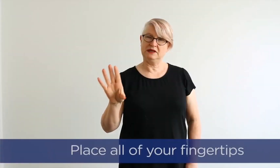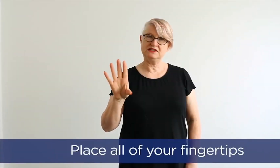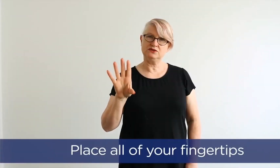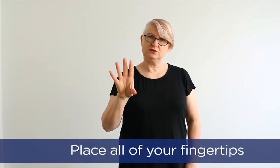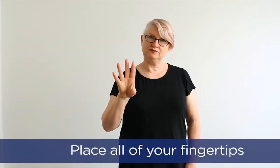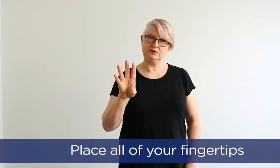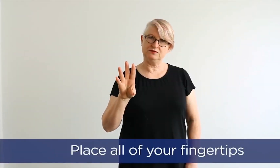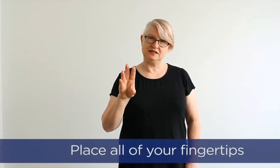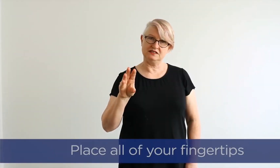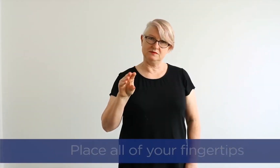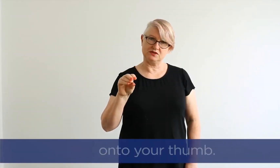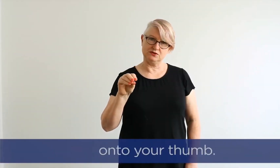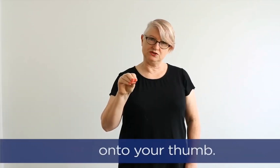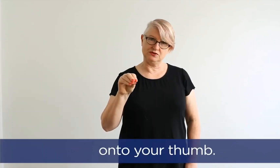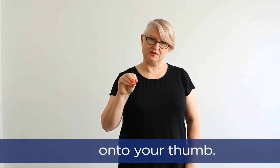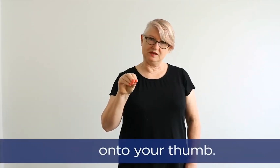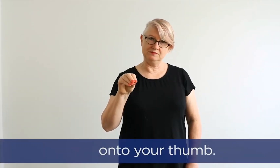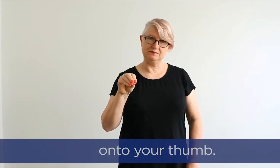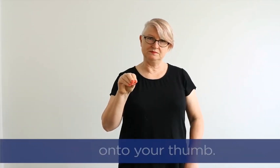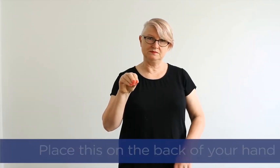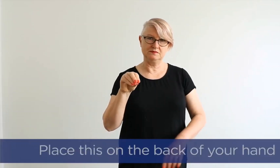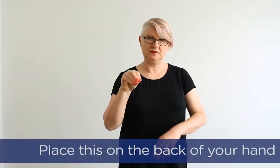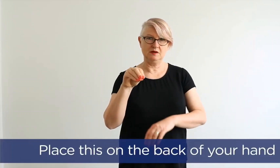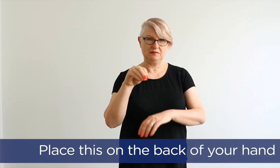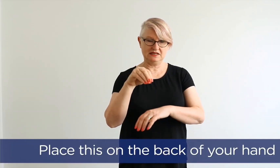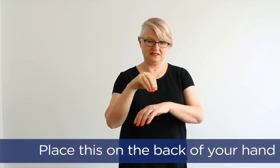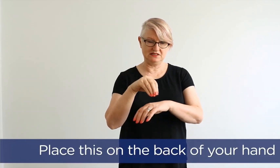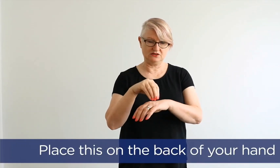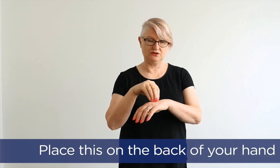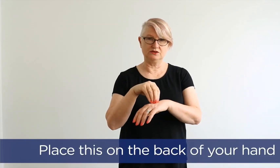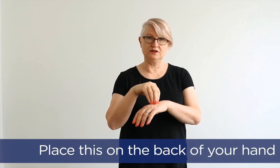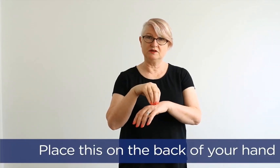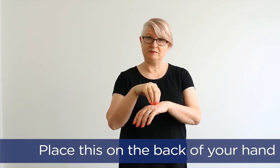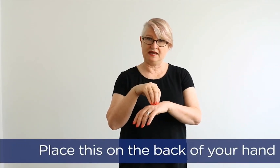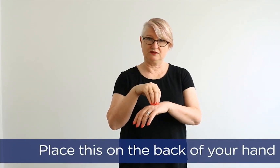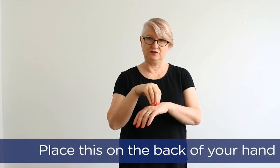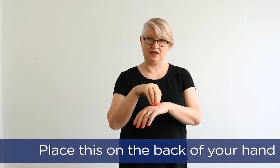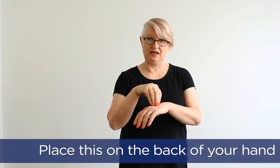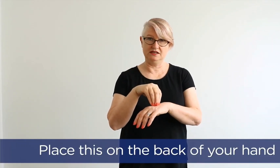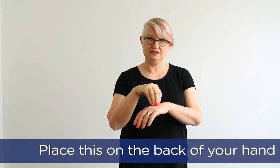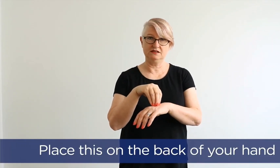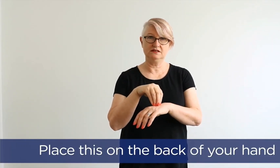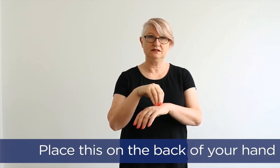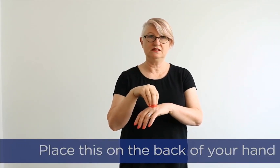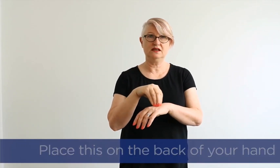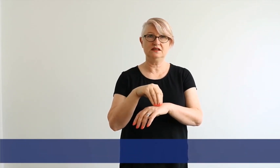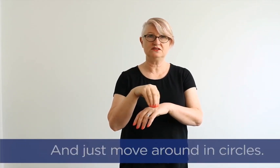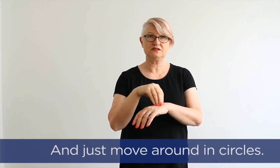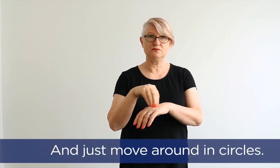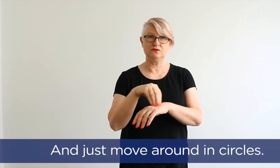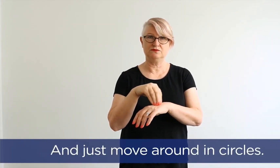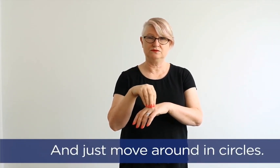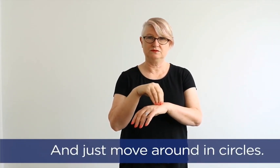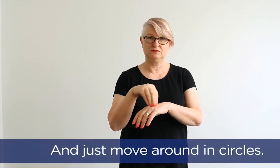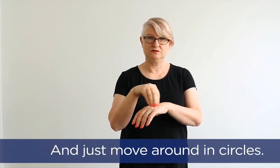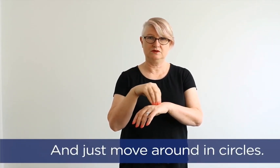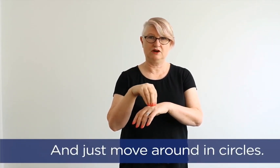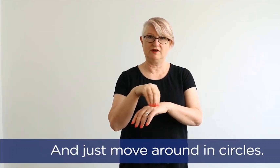Place all of your fingertips onto your thumb. Place this on the back of your hand and just move around